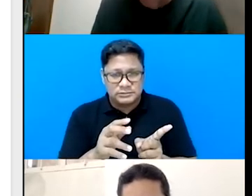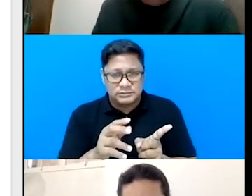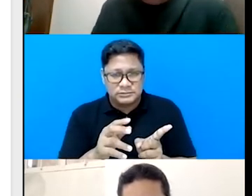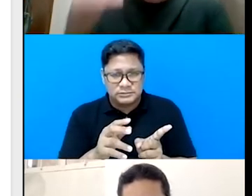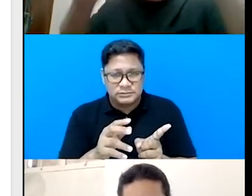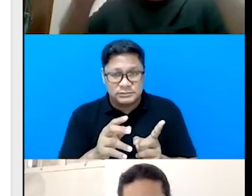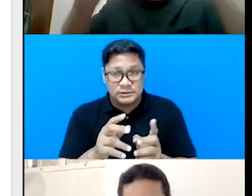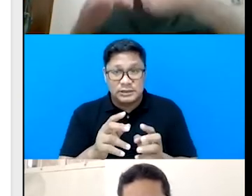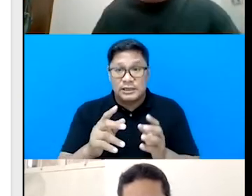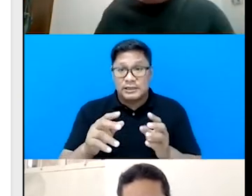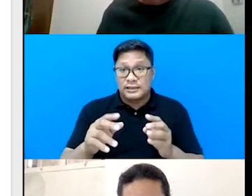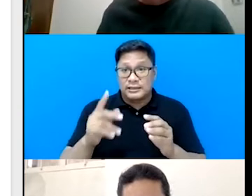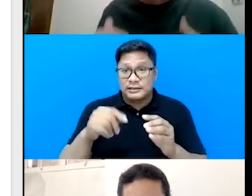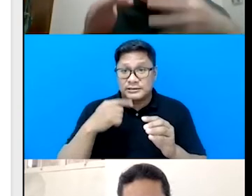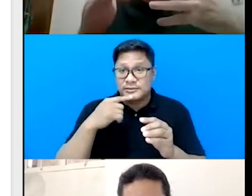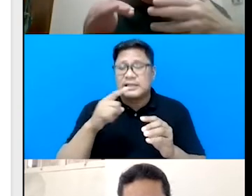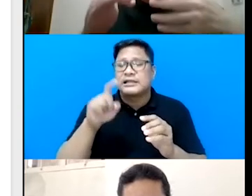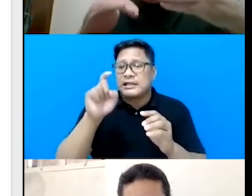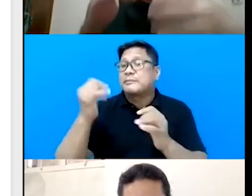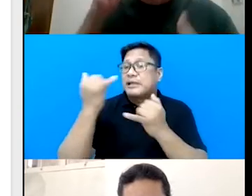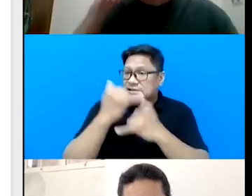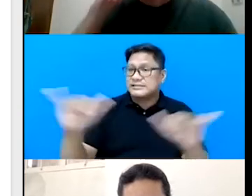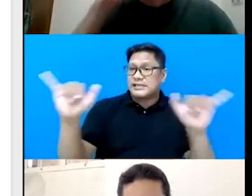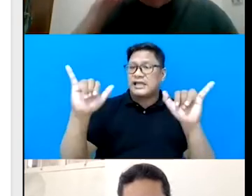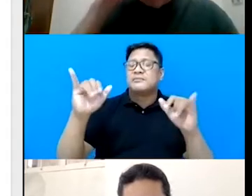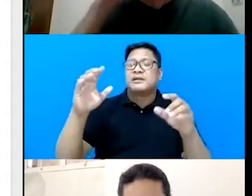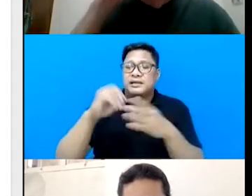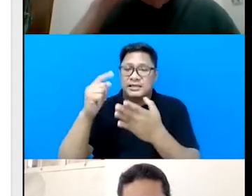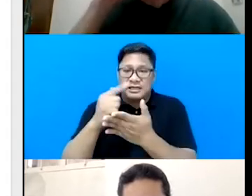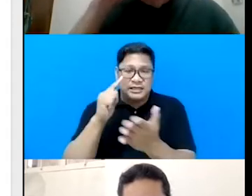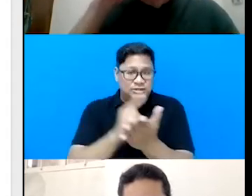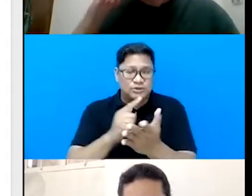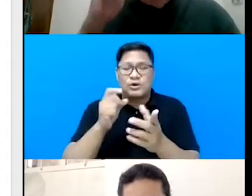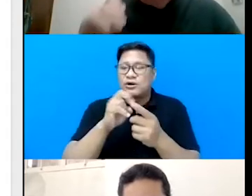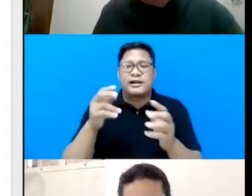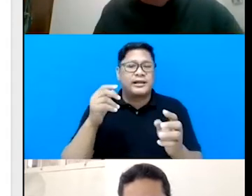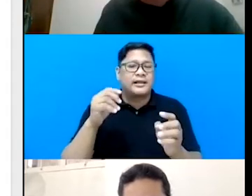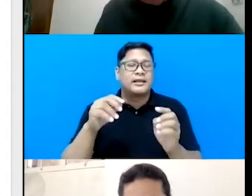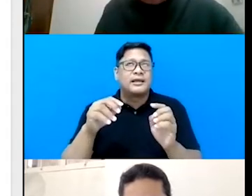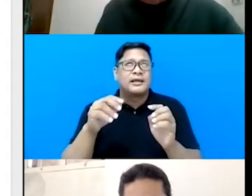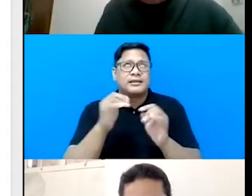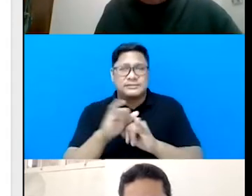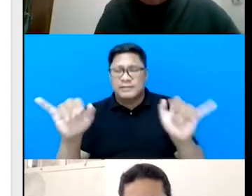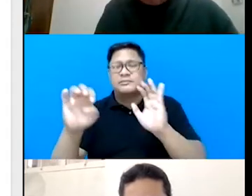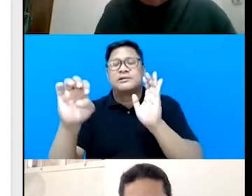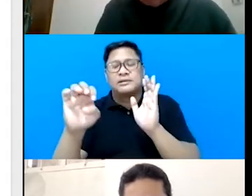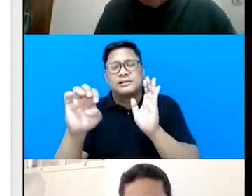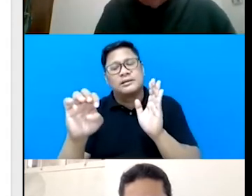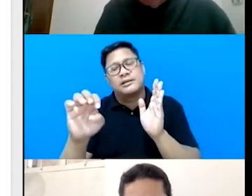So it should be the same in every lesson or every example that has the same appearance. It should be the same.